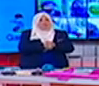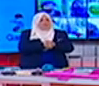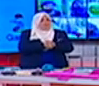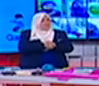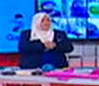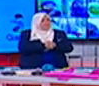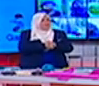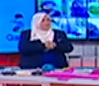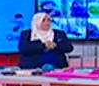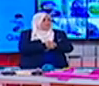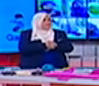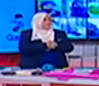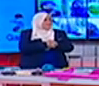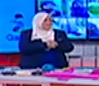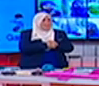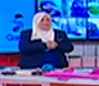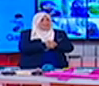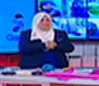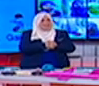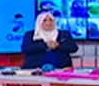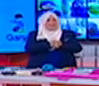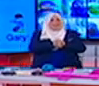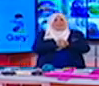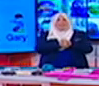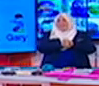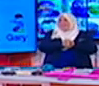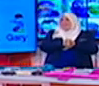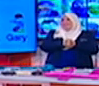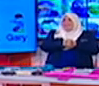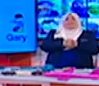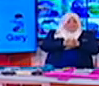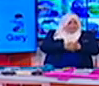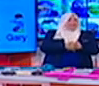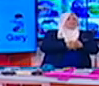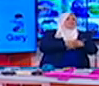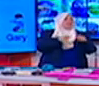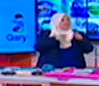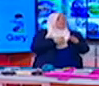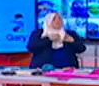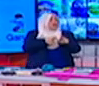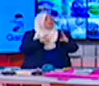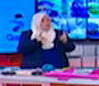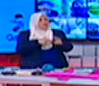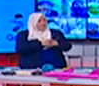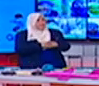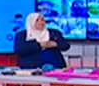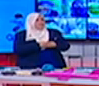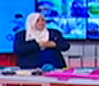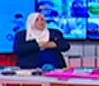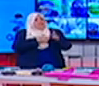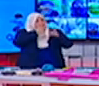how they are, as long as we are able to communicate. So it's very important for everyone in Malaysia or at least in the world. Signing is very